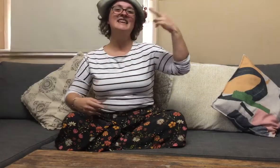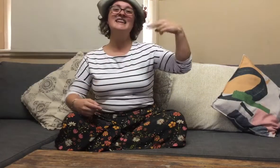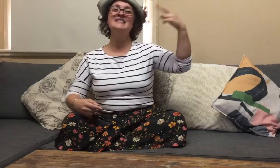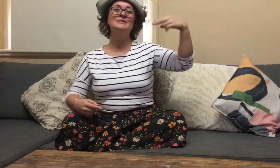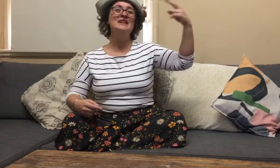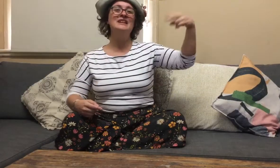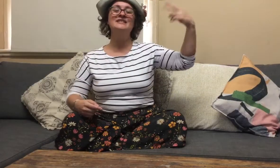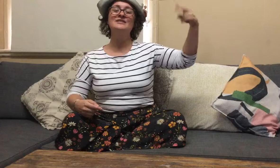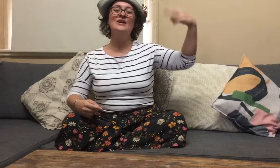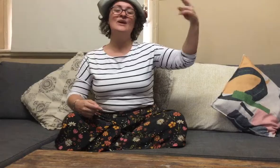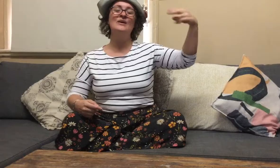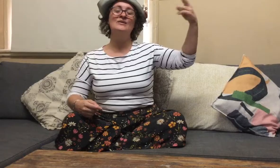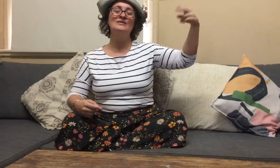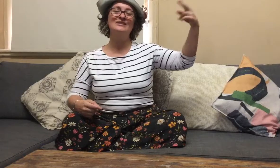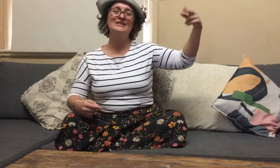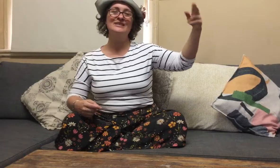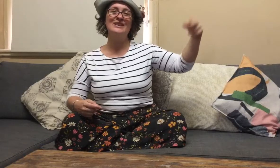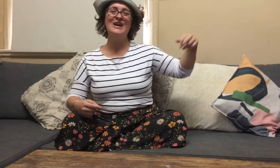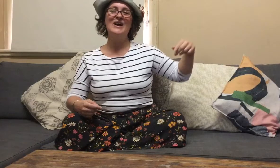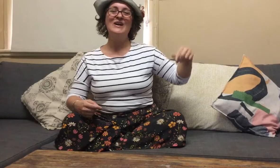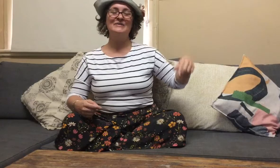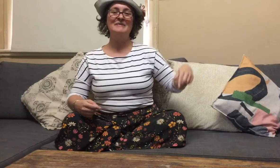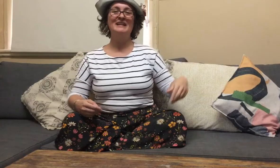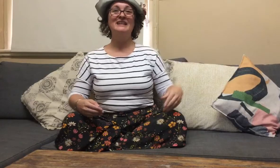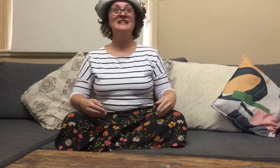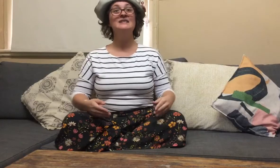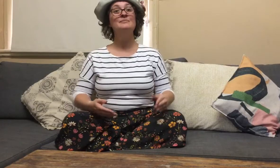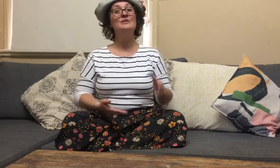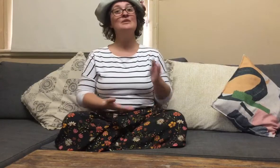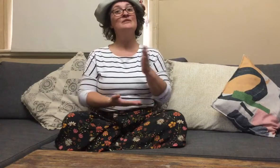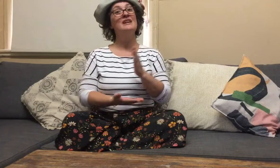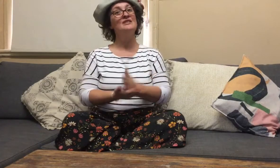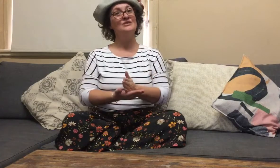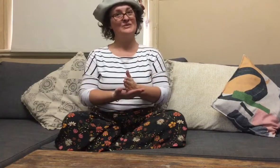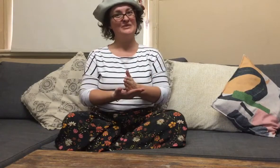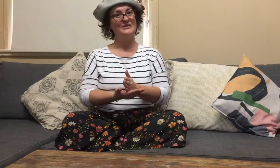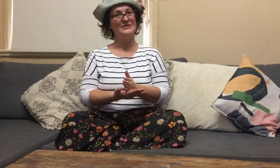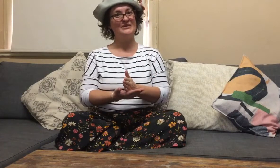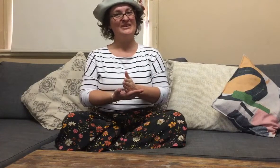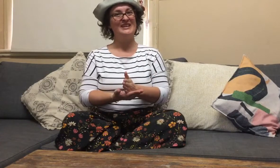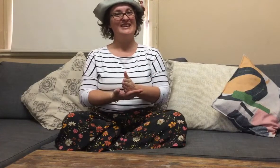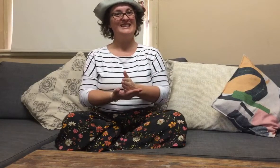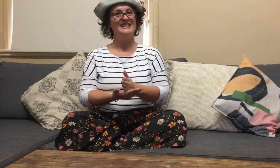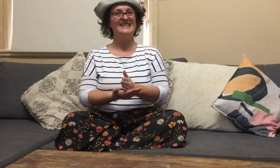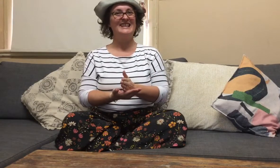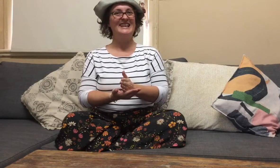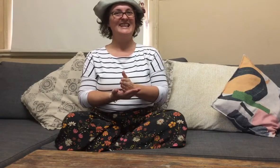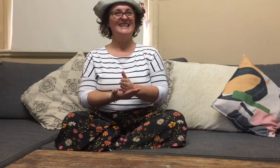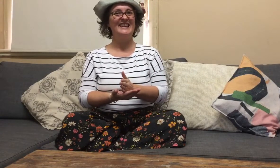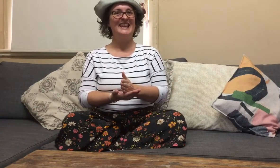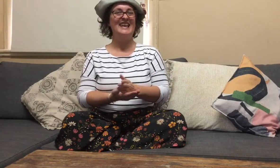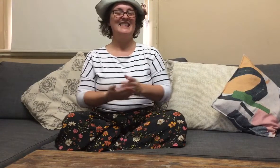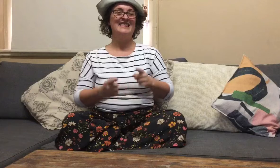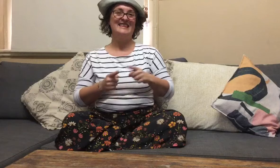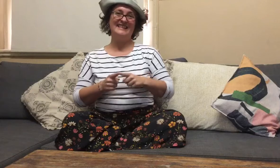singing sweet songs of melodies pure and true, singing, this